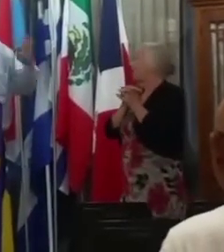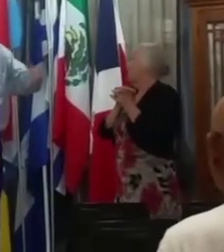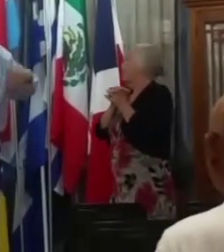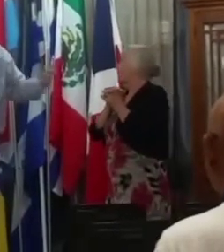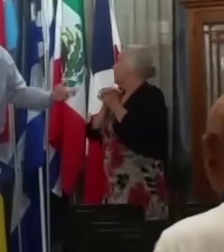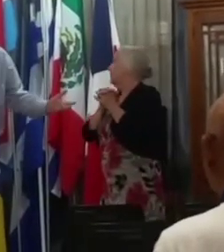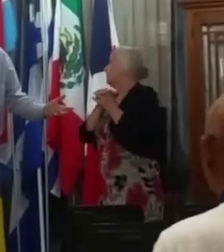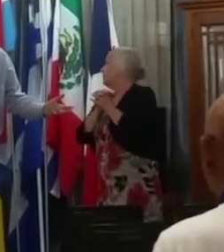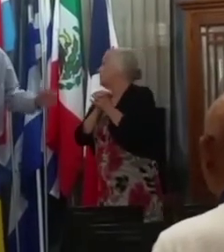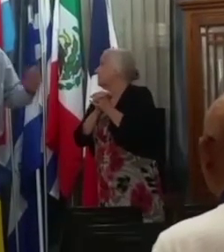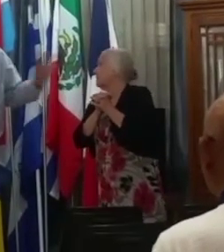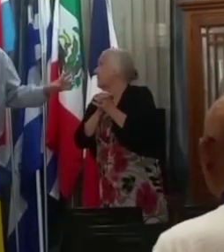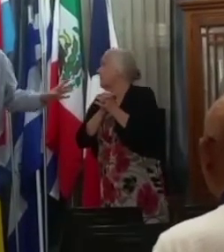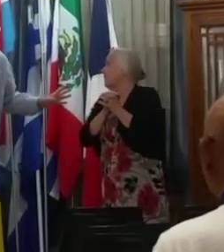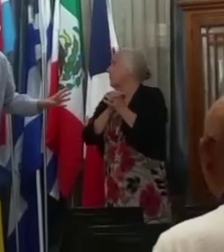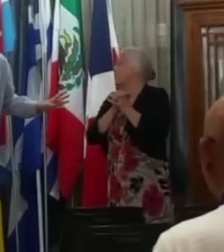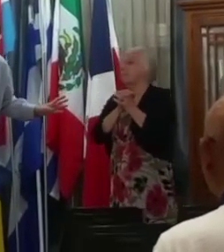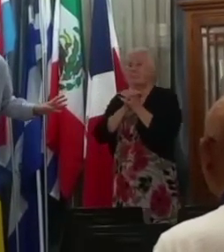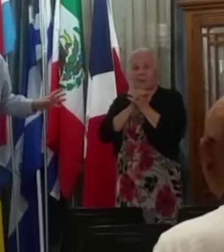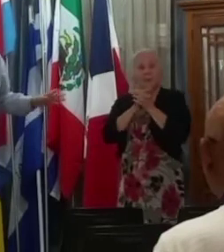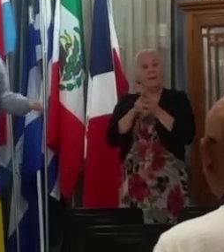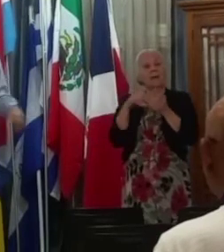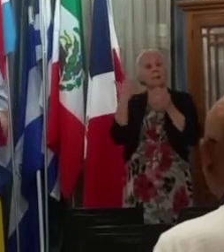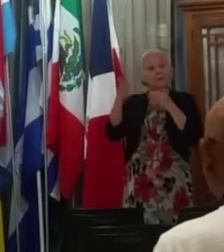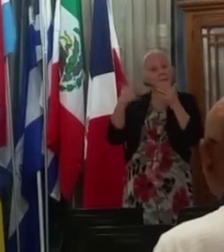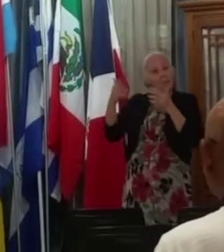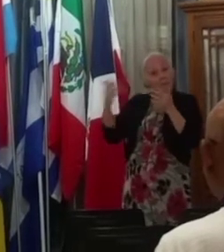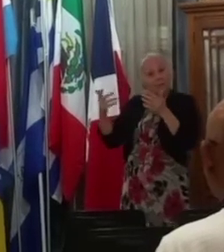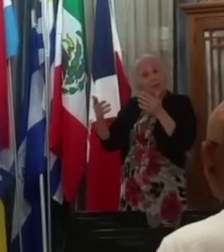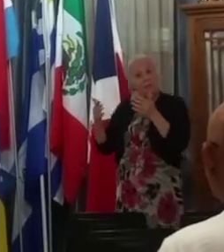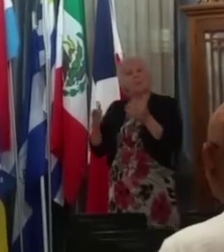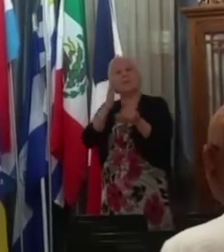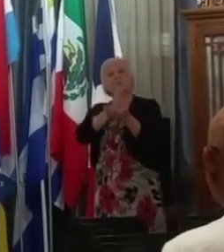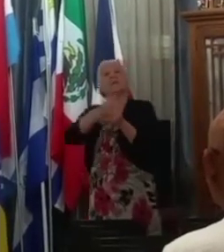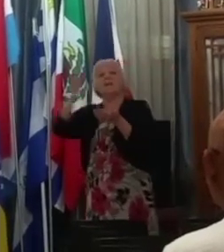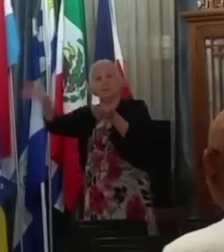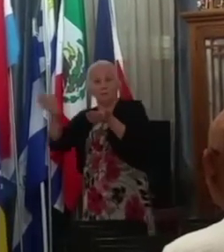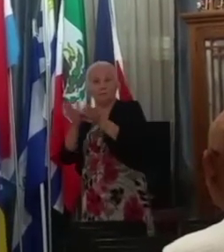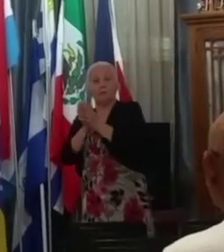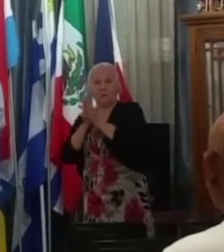some of them were questioning whether I was hearing from God.